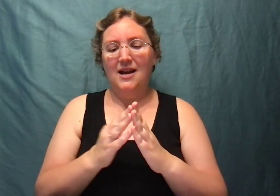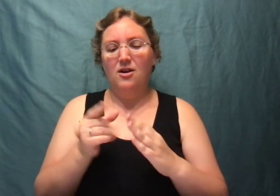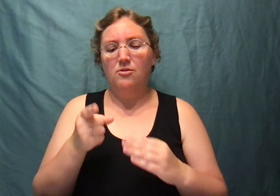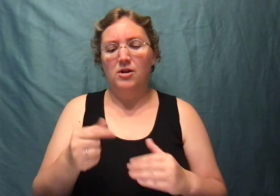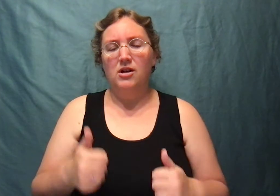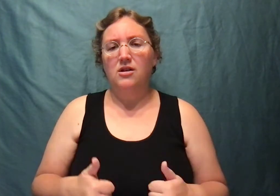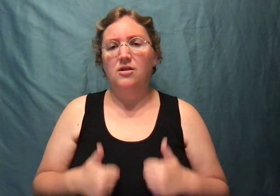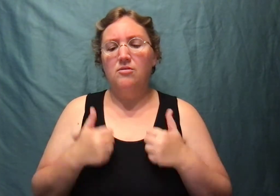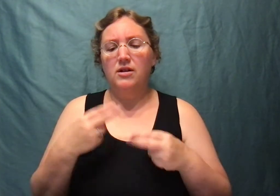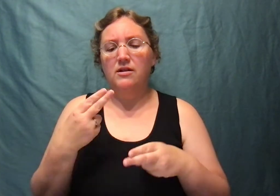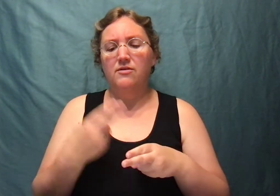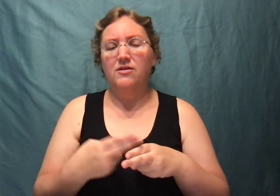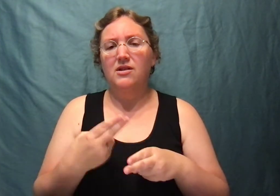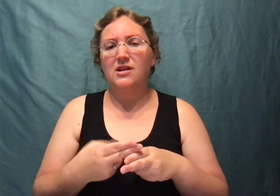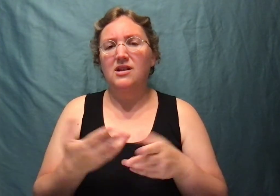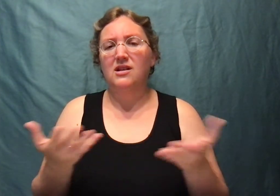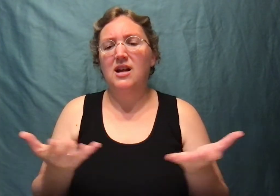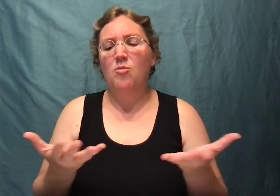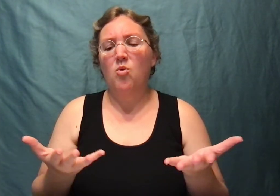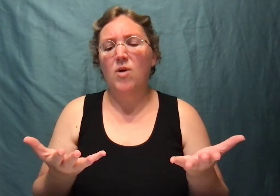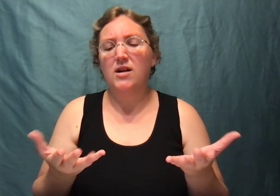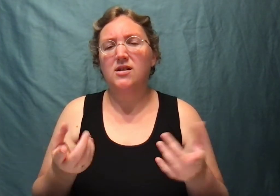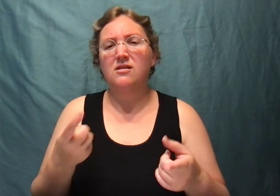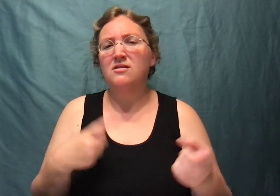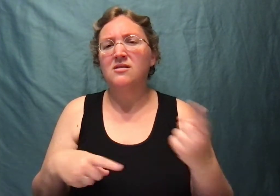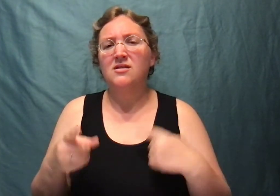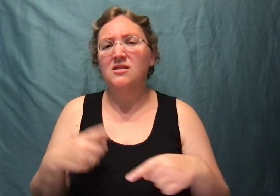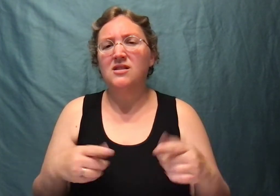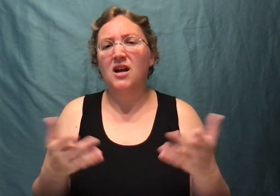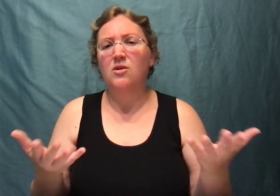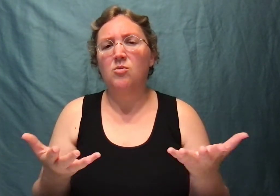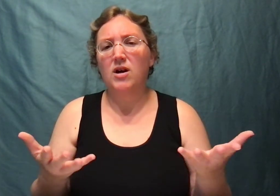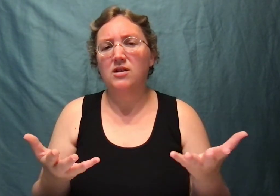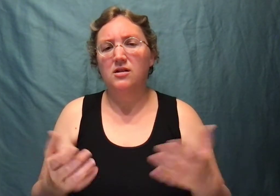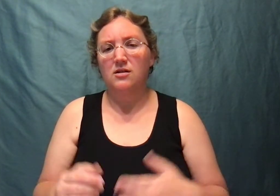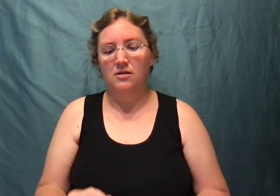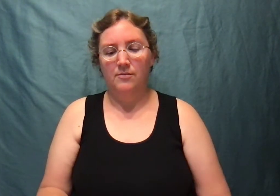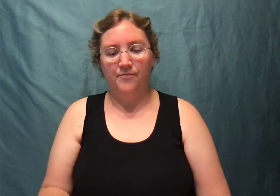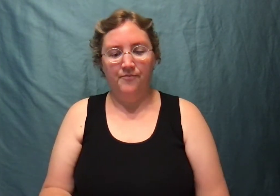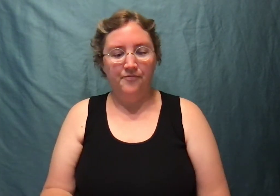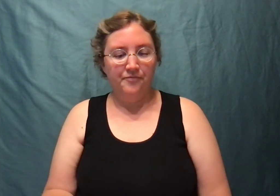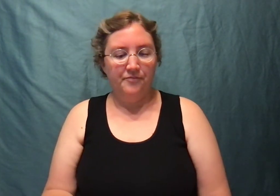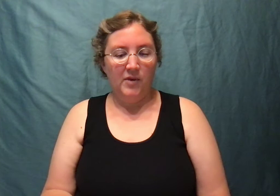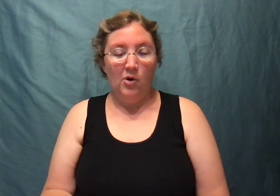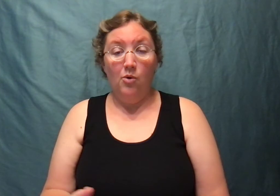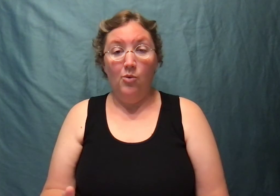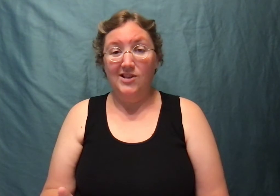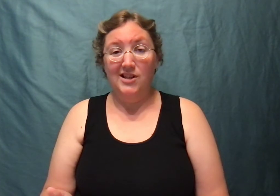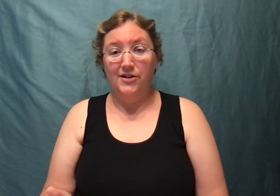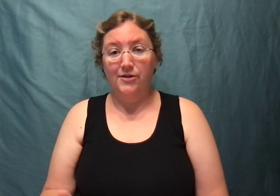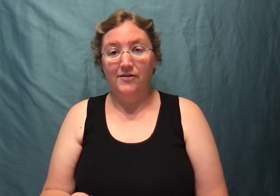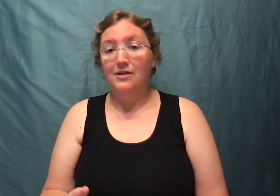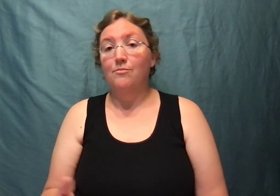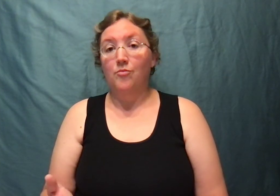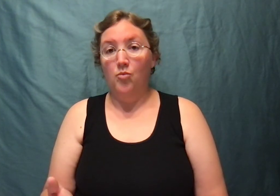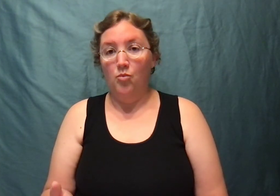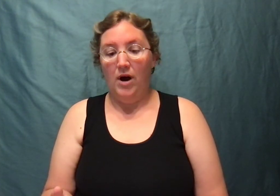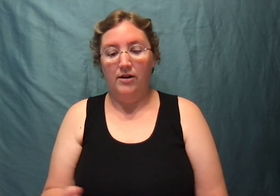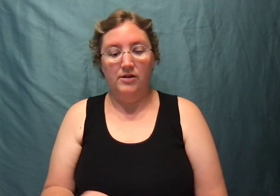Town you live, name what? Sign what? What city do you live in? How do you sign it?